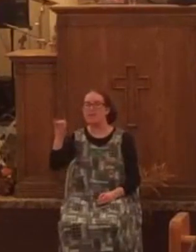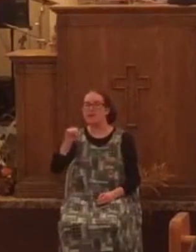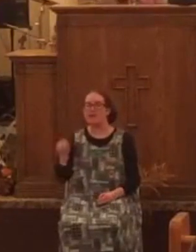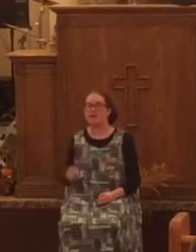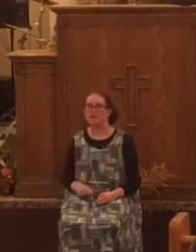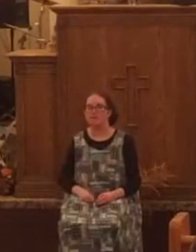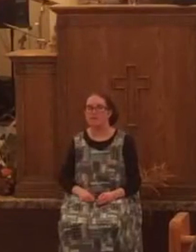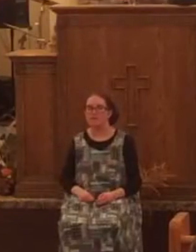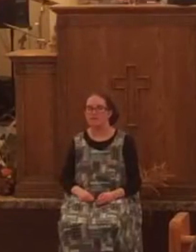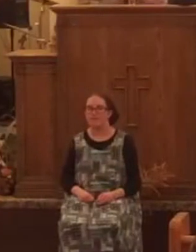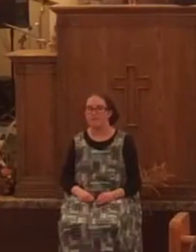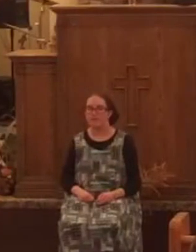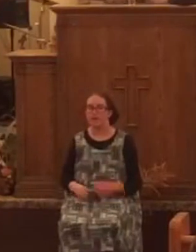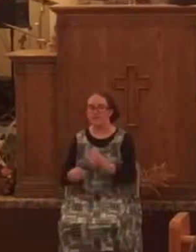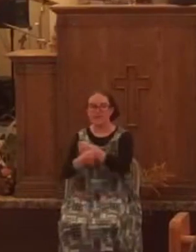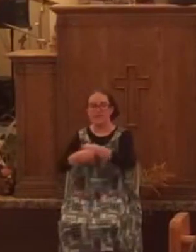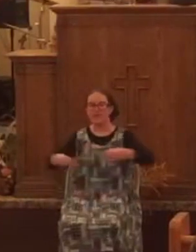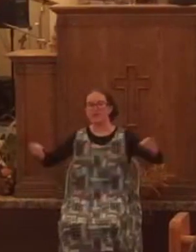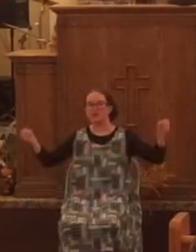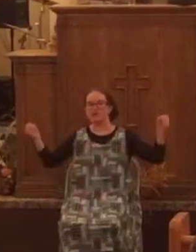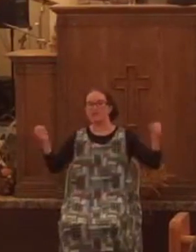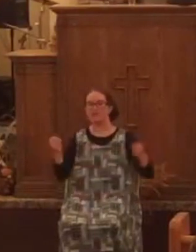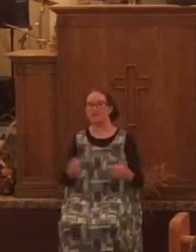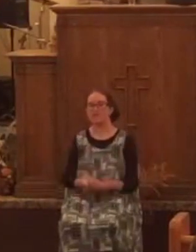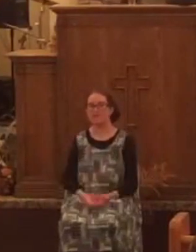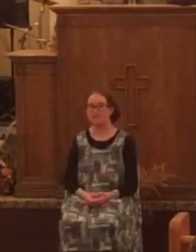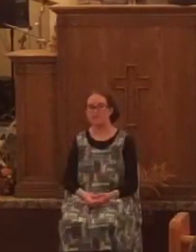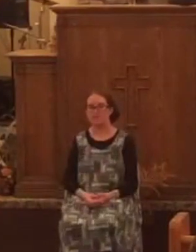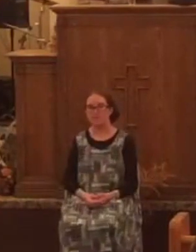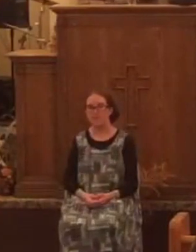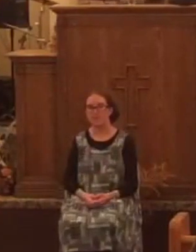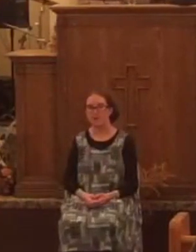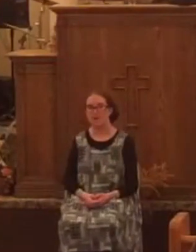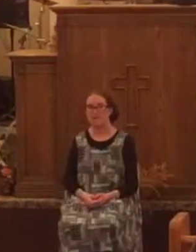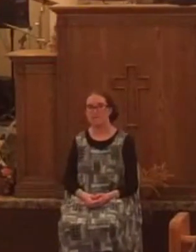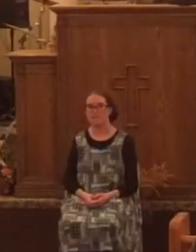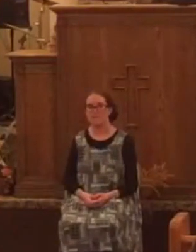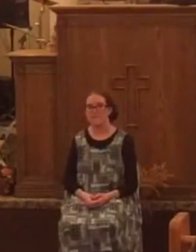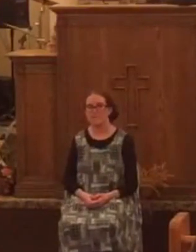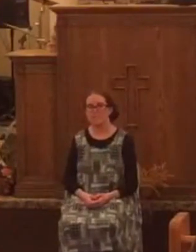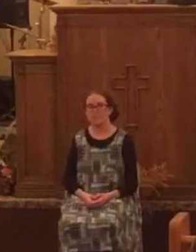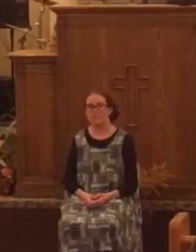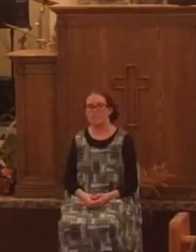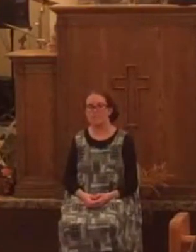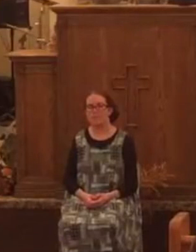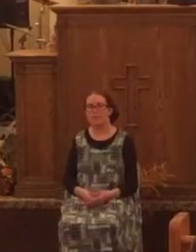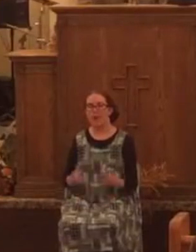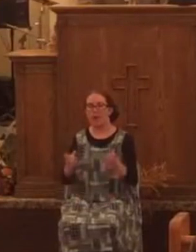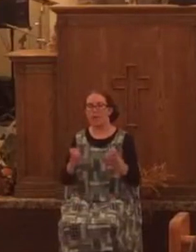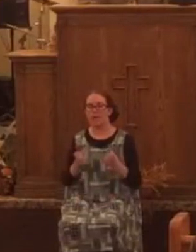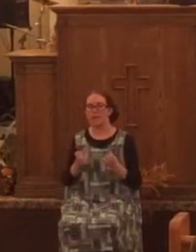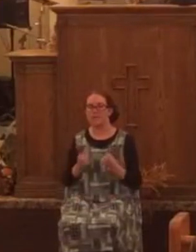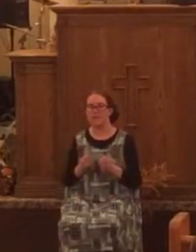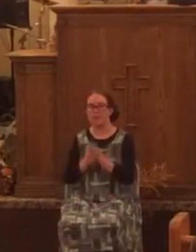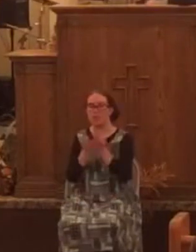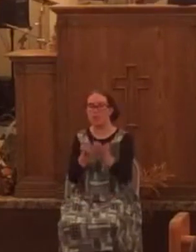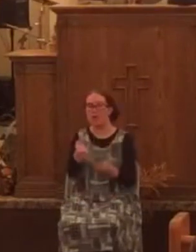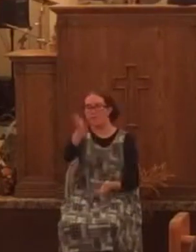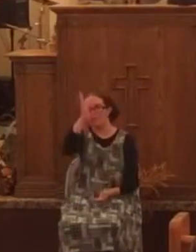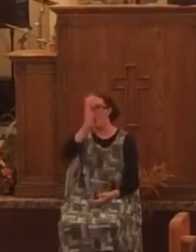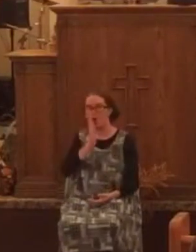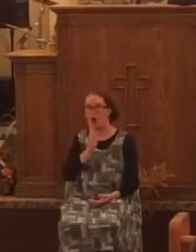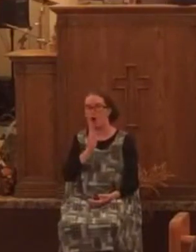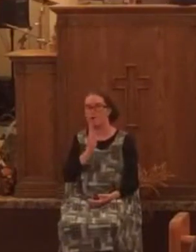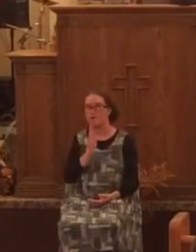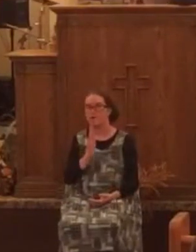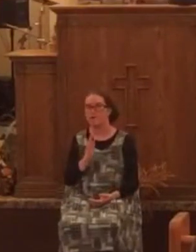have minimized their salvation. Praise God. But I want to take the word of God,